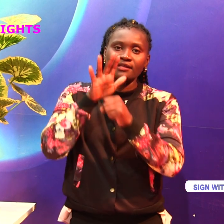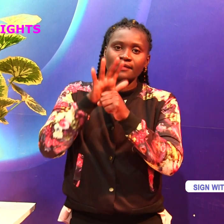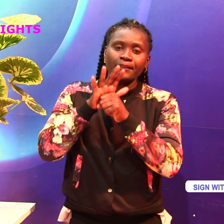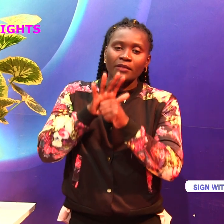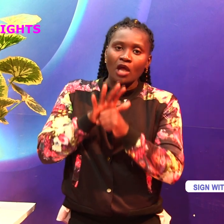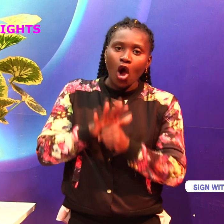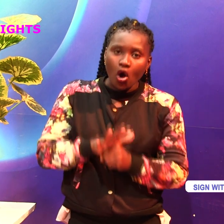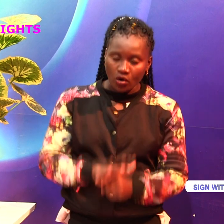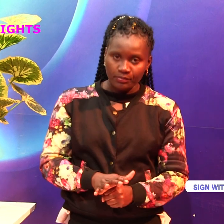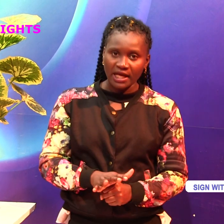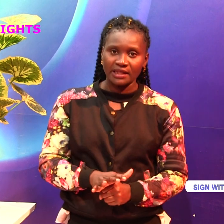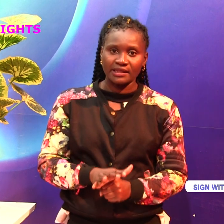this. Oppress.